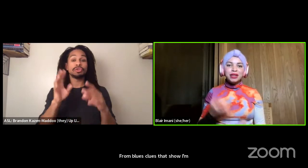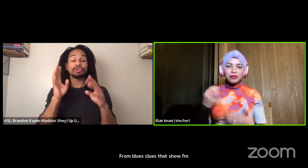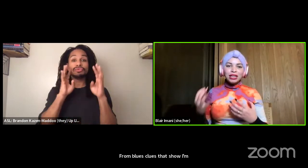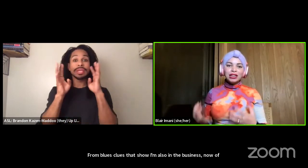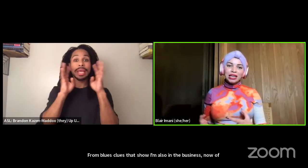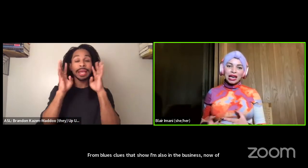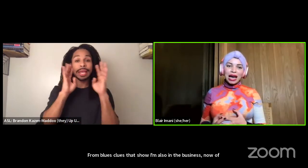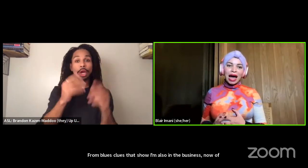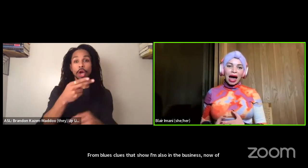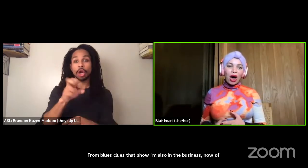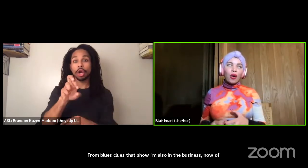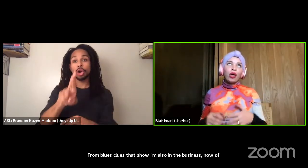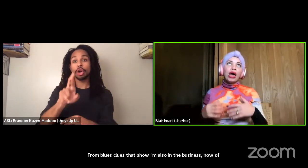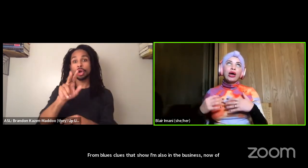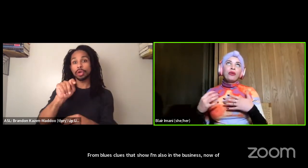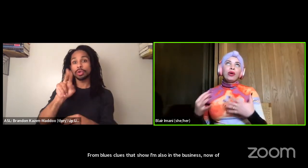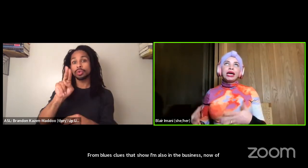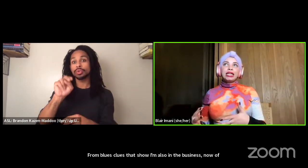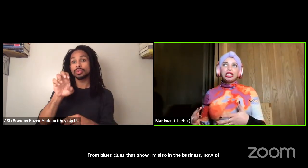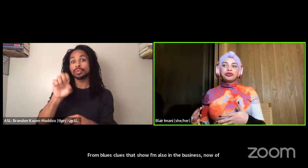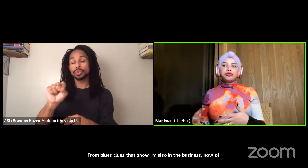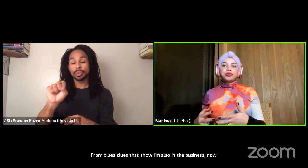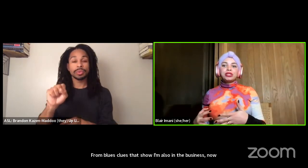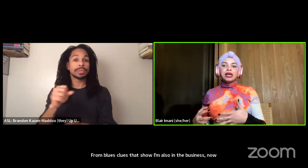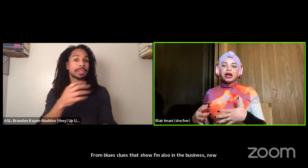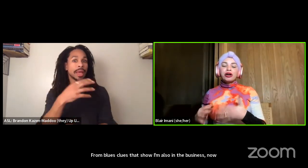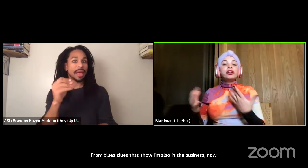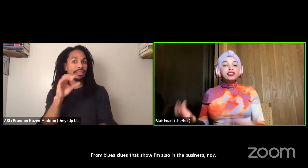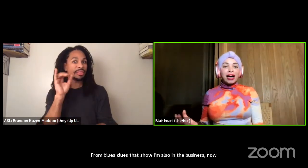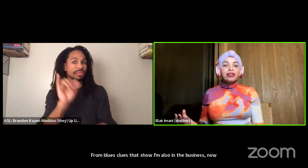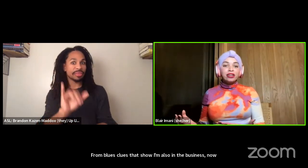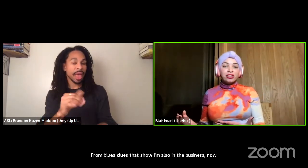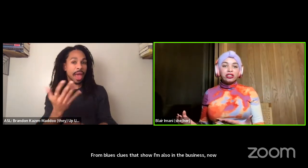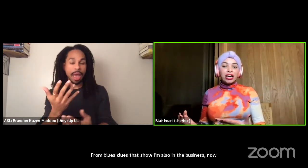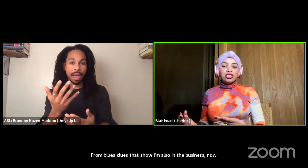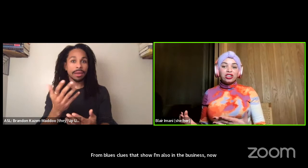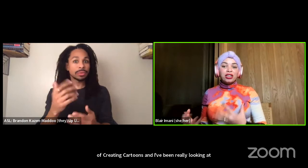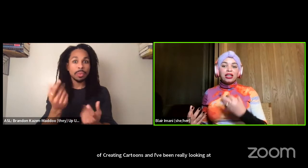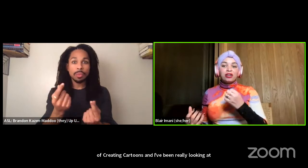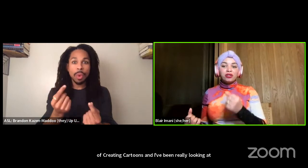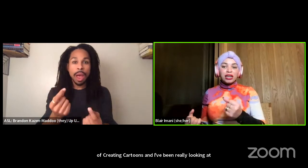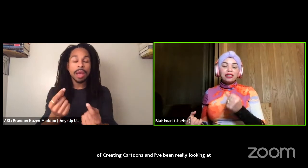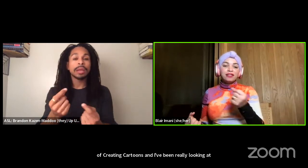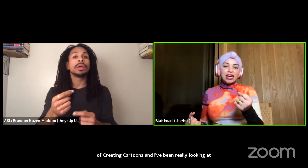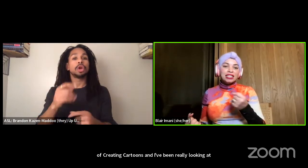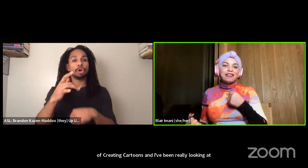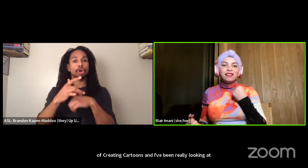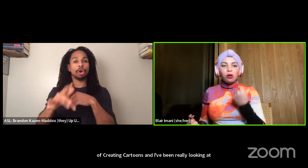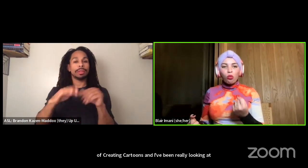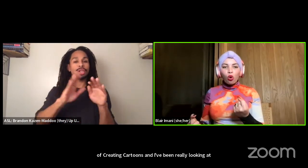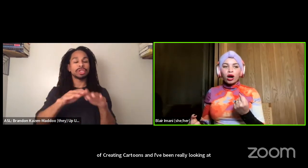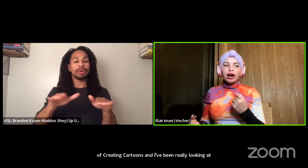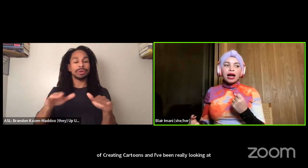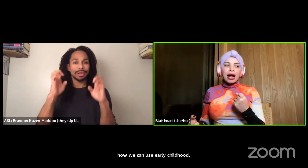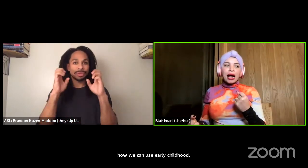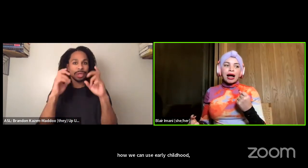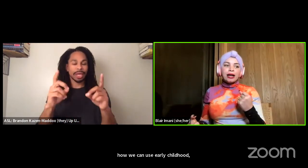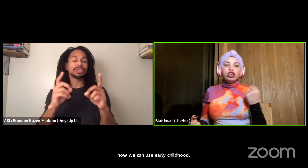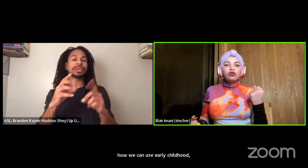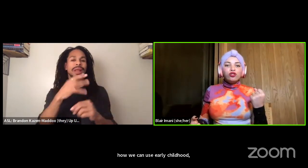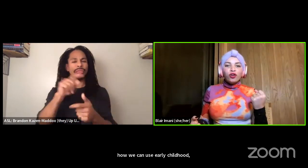and I've been really looking at how we can use early childhood education and those kind of things that feel